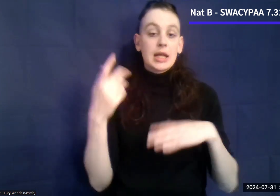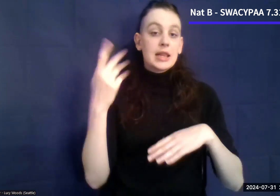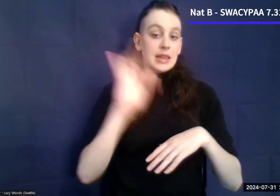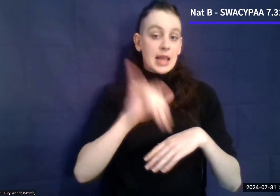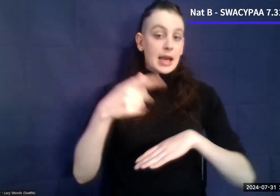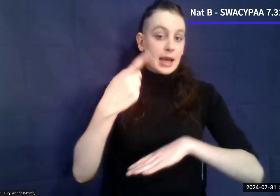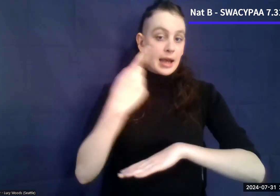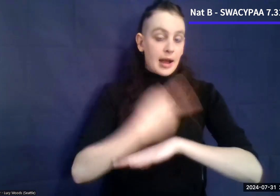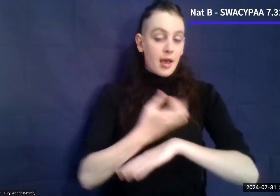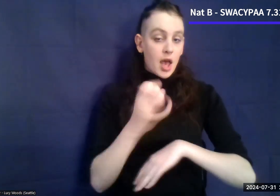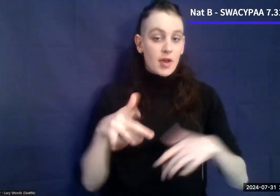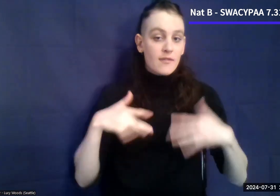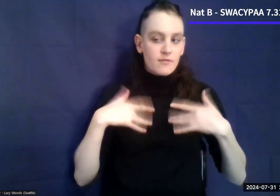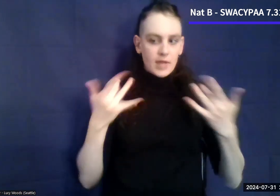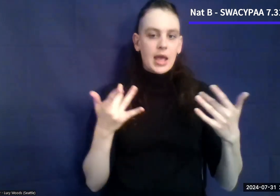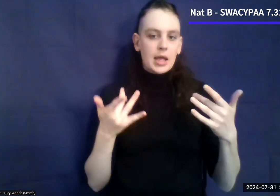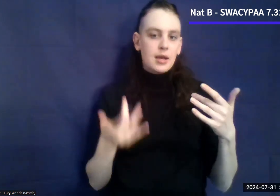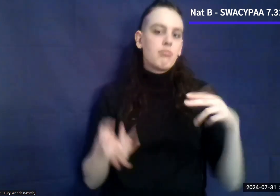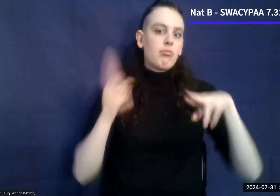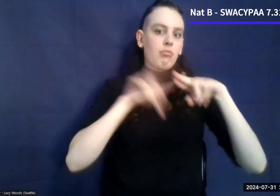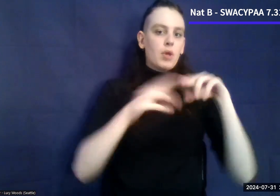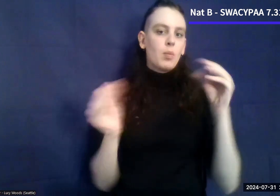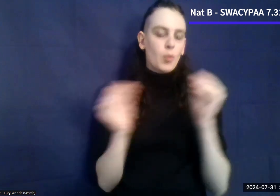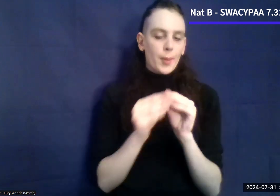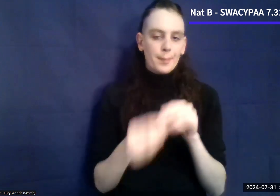And you can check it out at swacypaax.org.